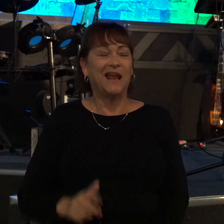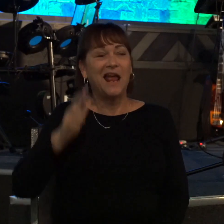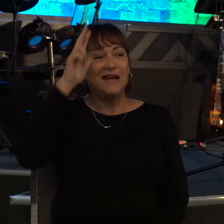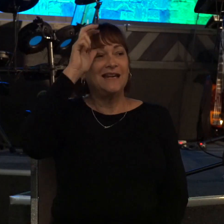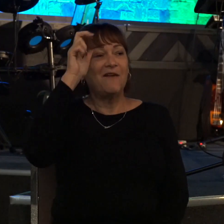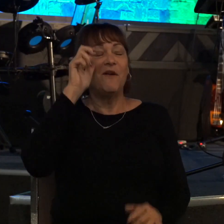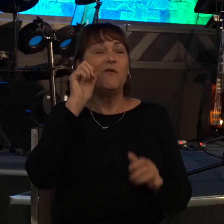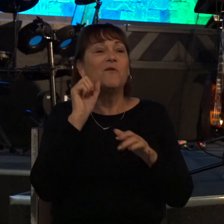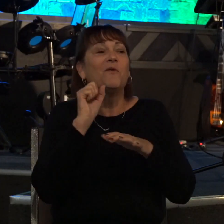it